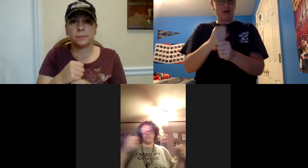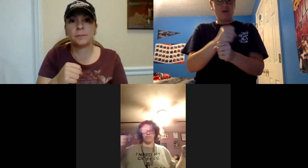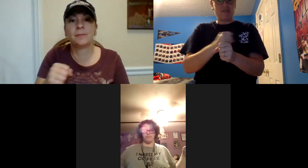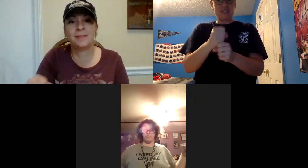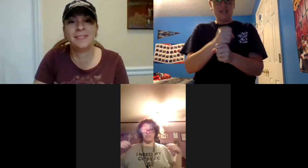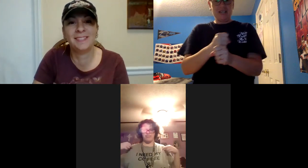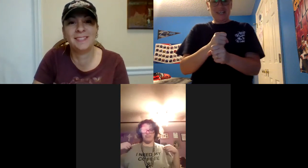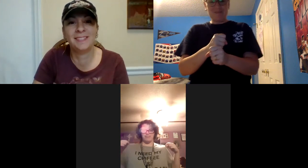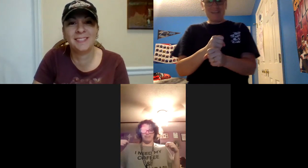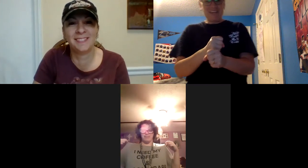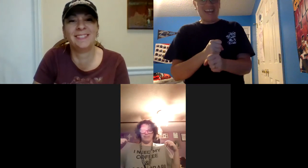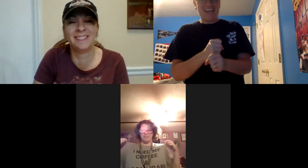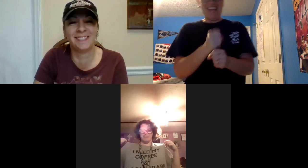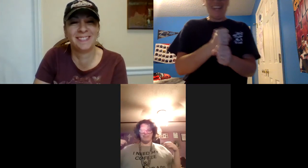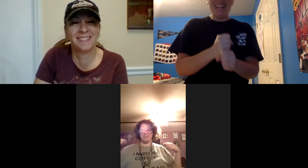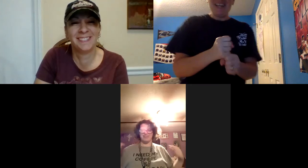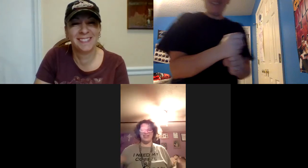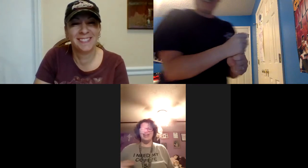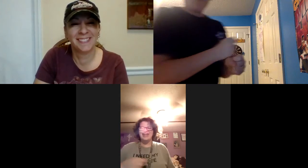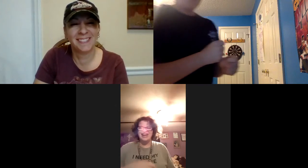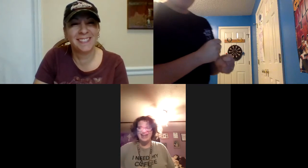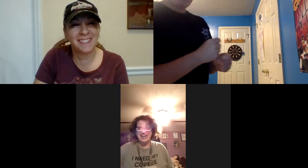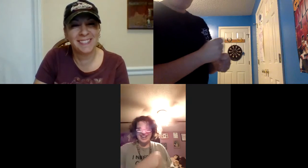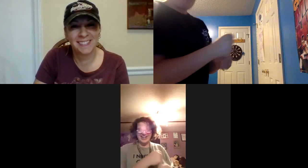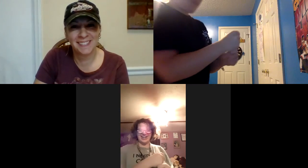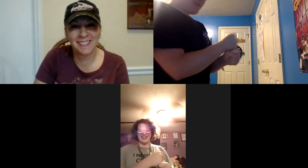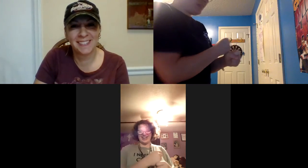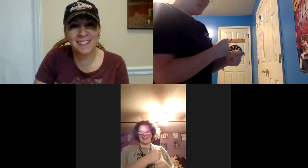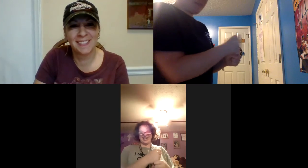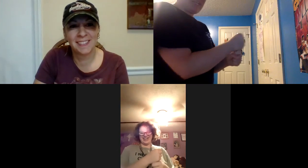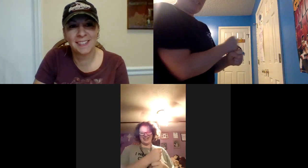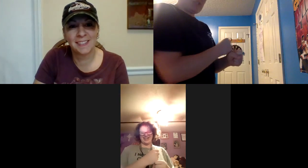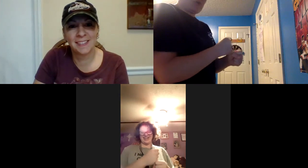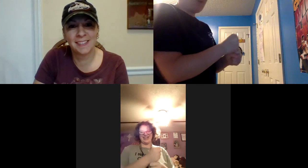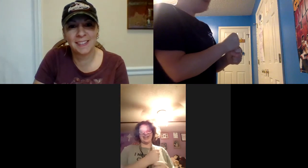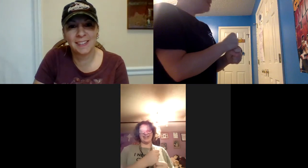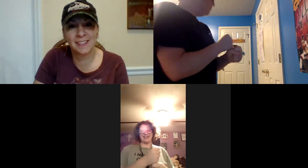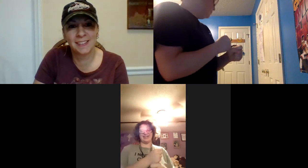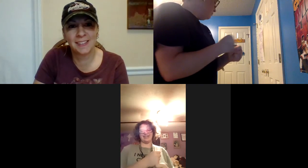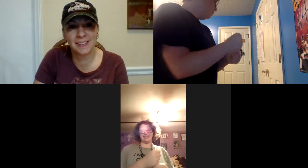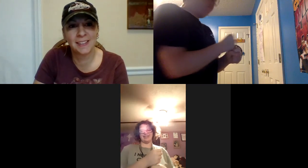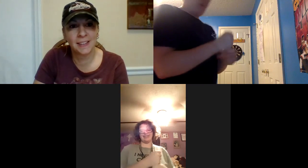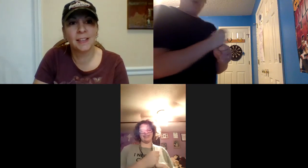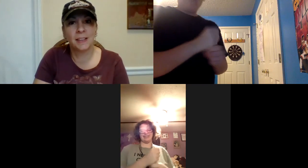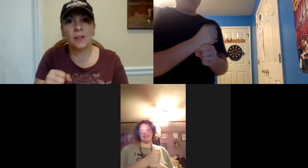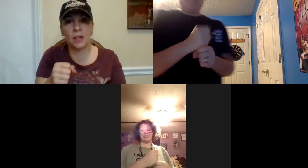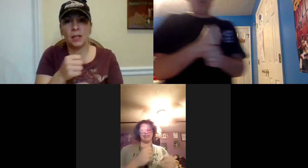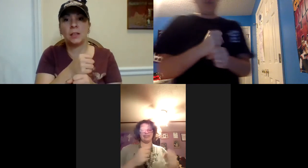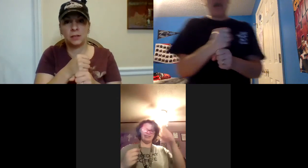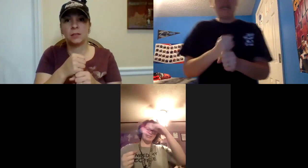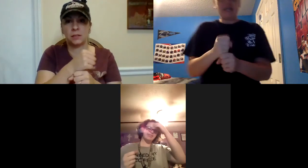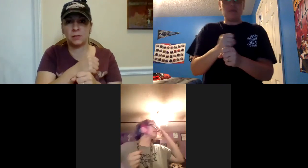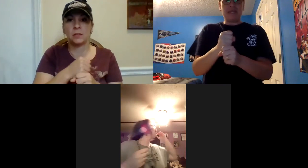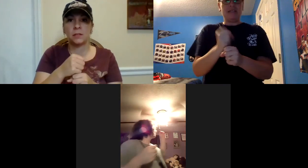need my coffee. Yep. And so you're just going around in a circle for coffee, like